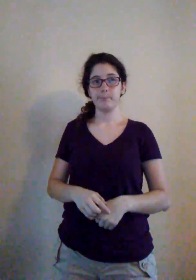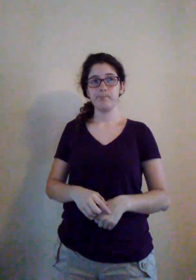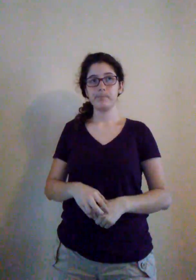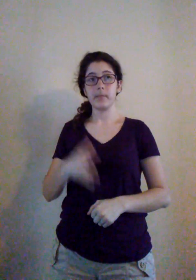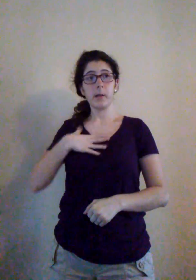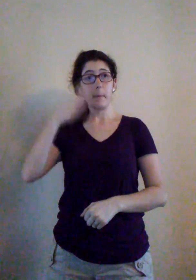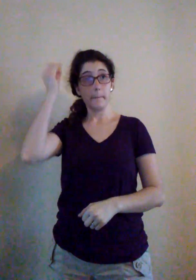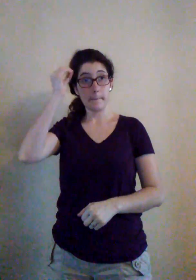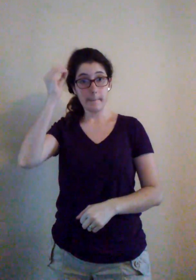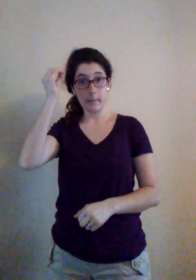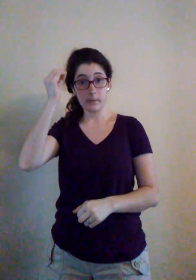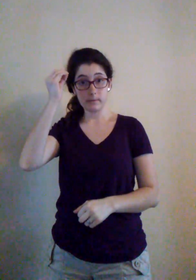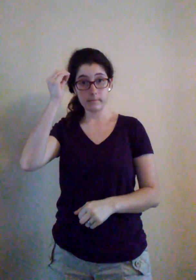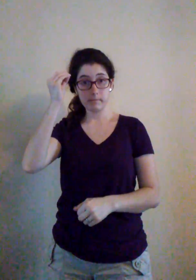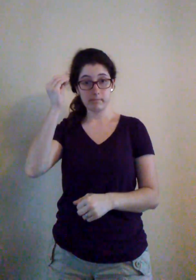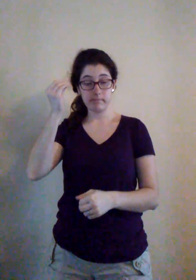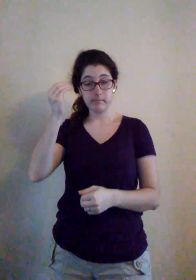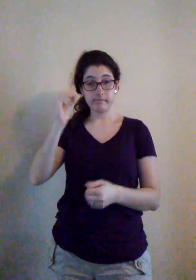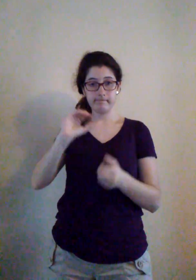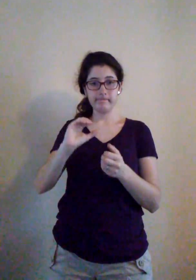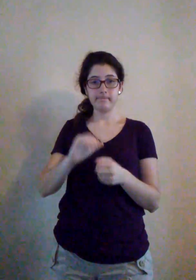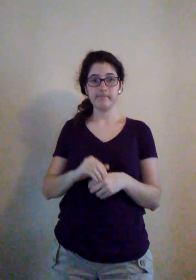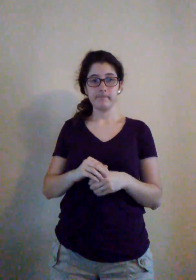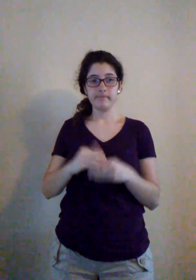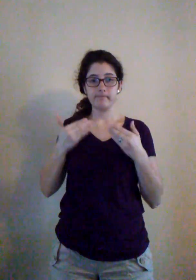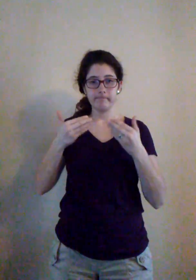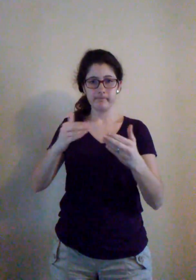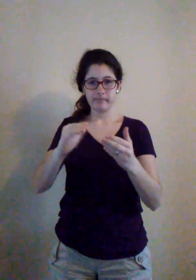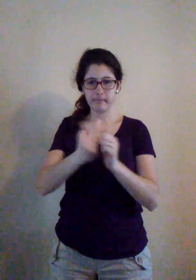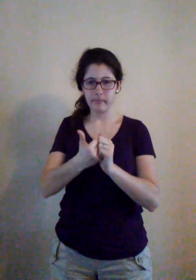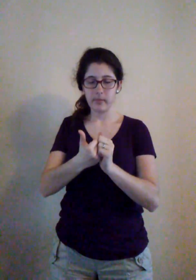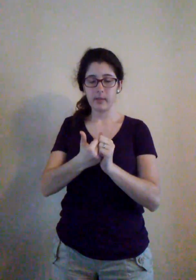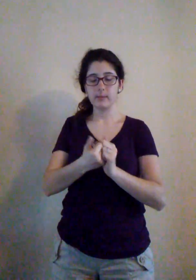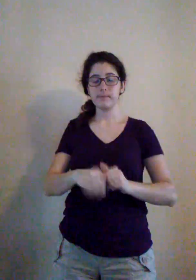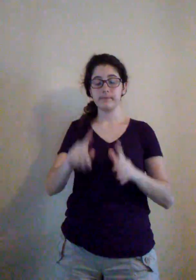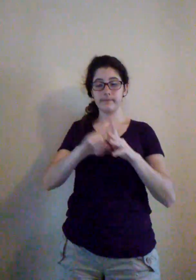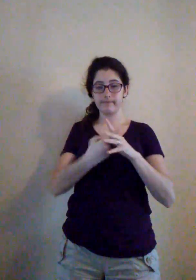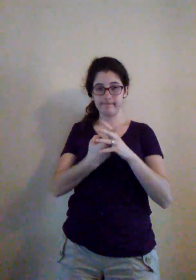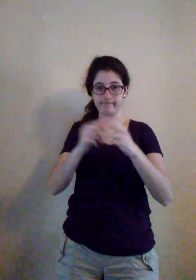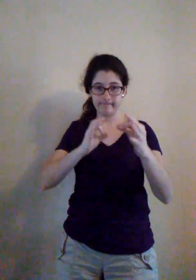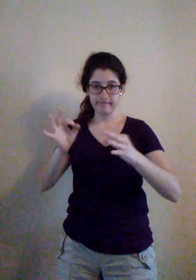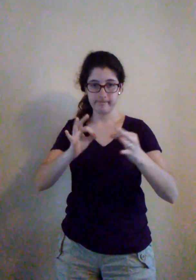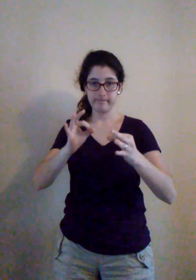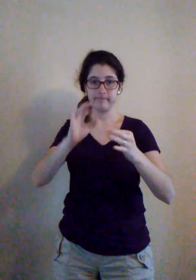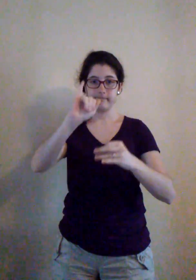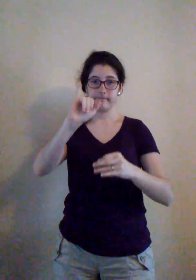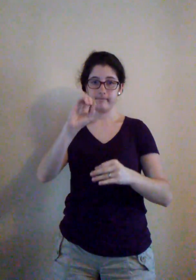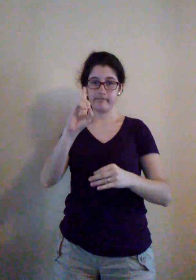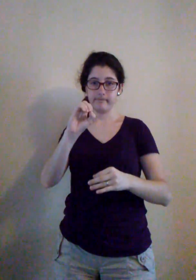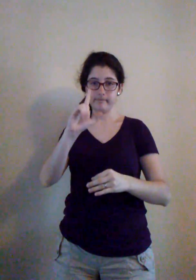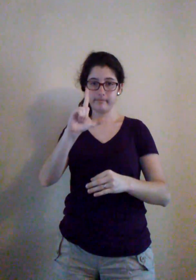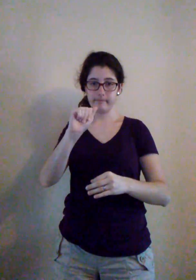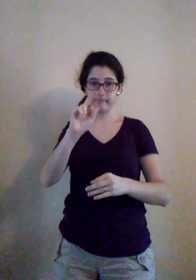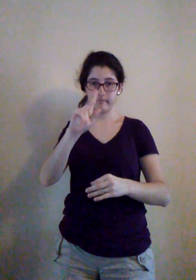of tackling that is to begin with idolatry. Idolatry involves betrayal. It involves the de-godding